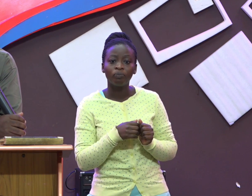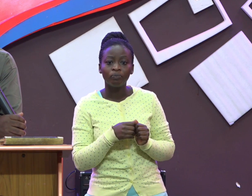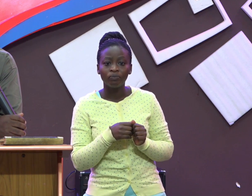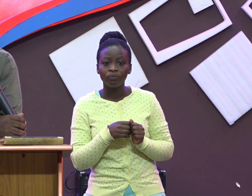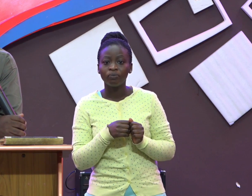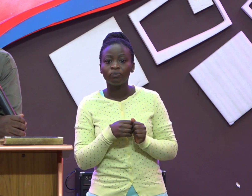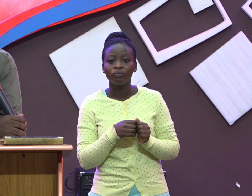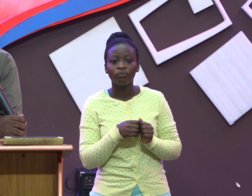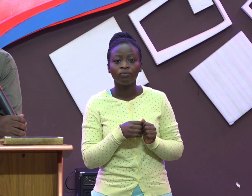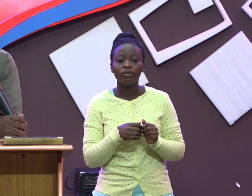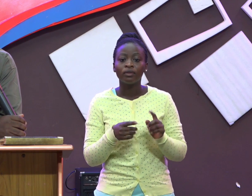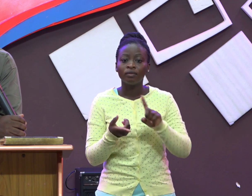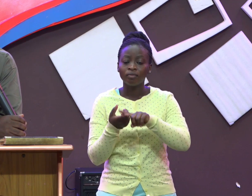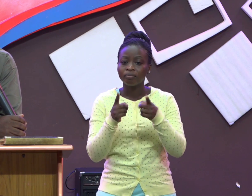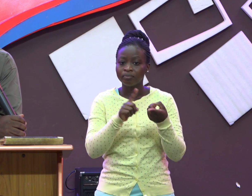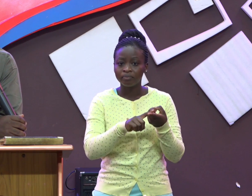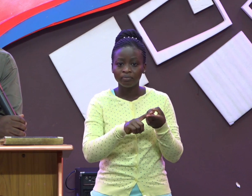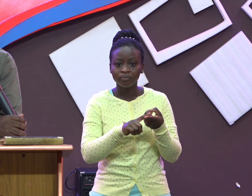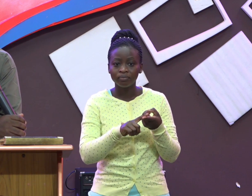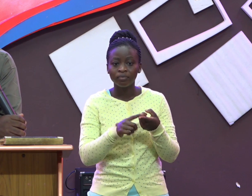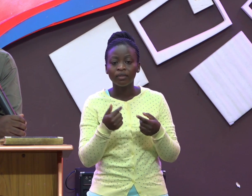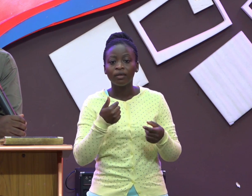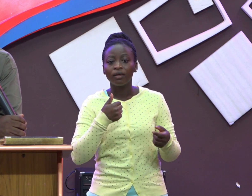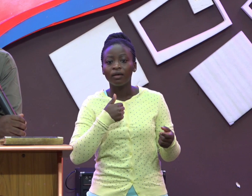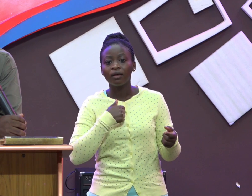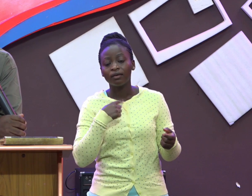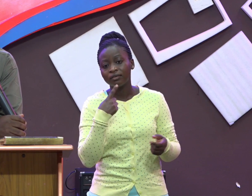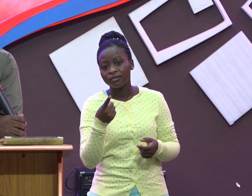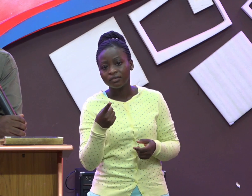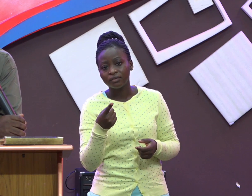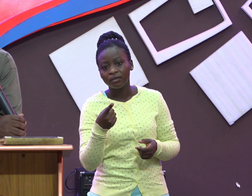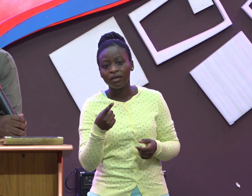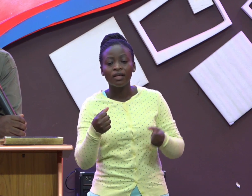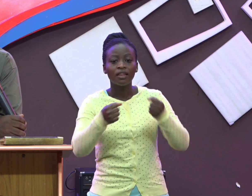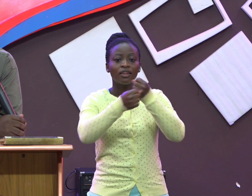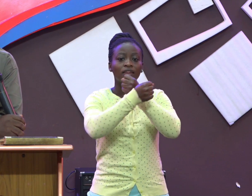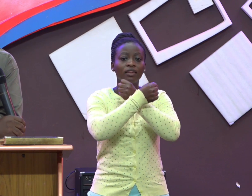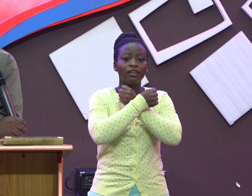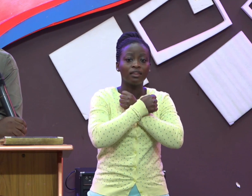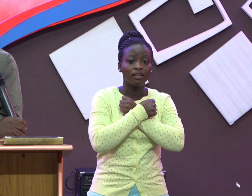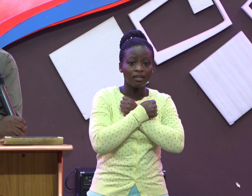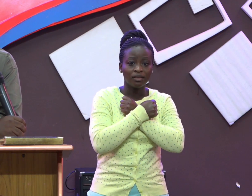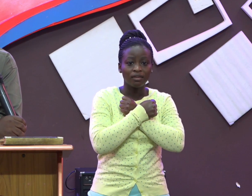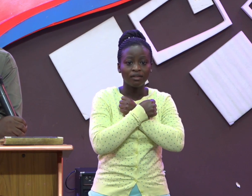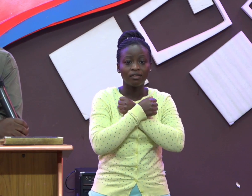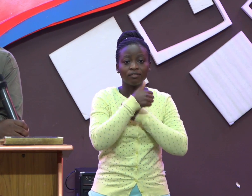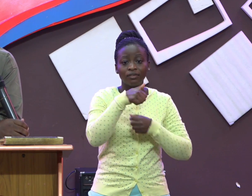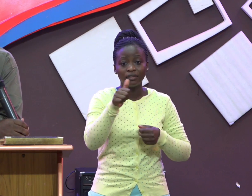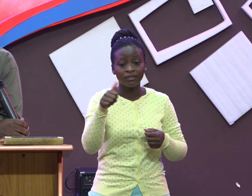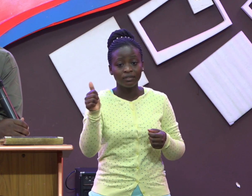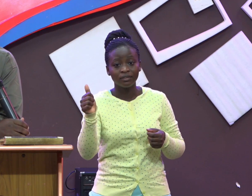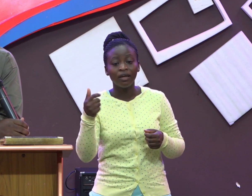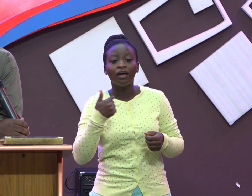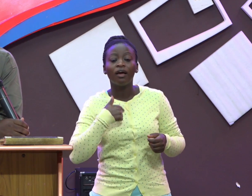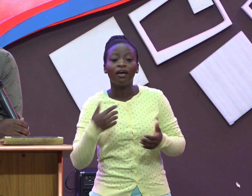not a suggestion that brethren how suggesting that love, but he